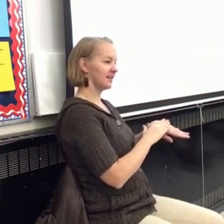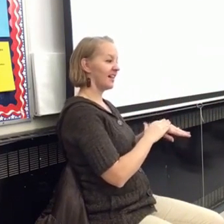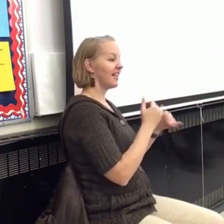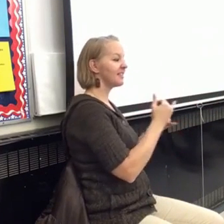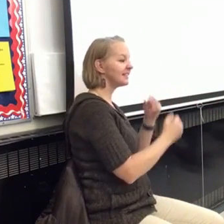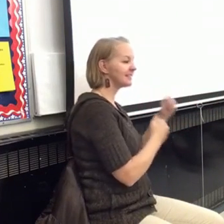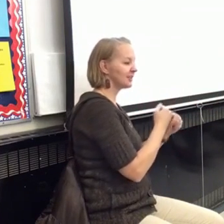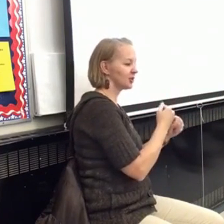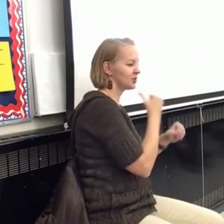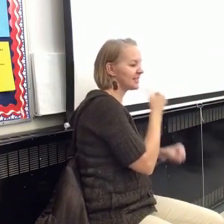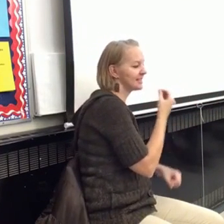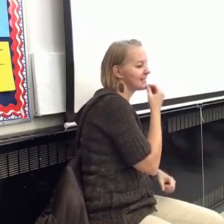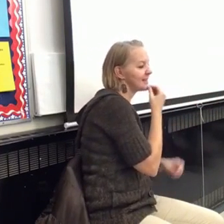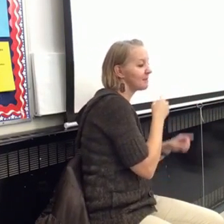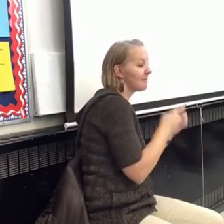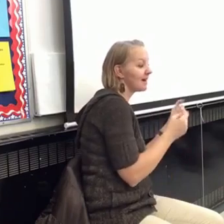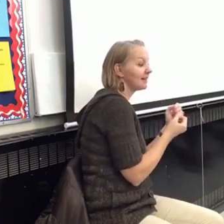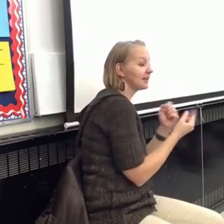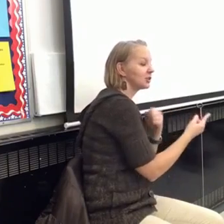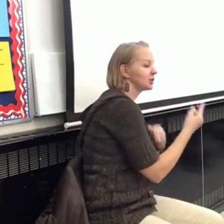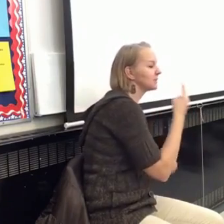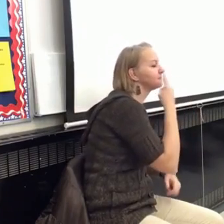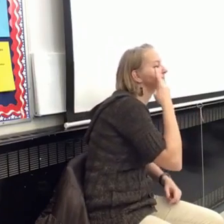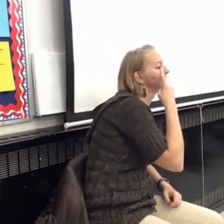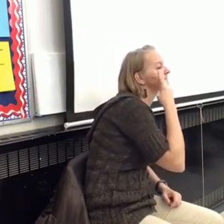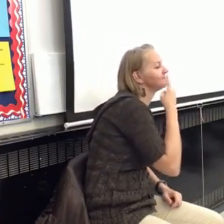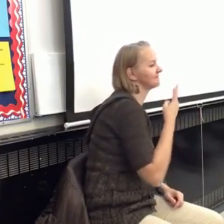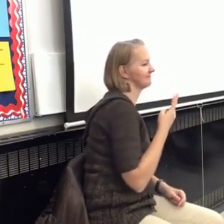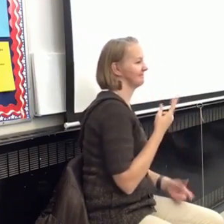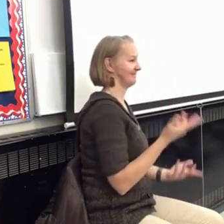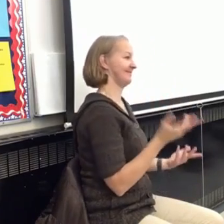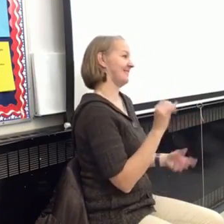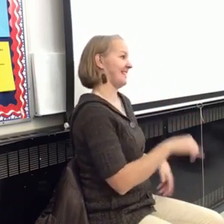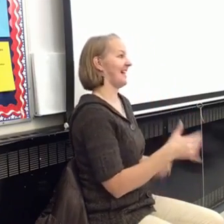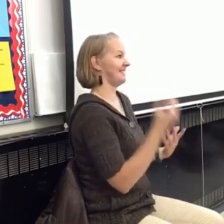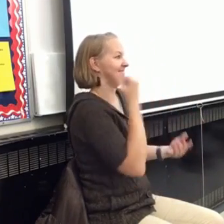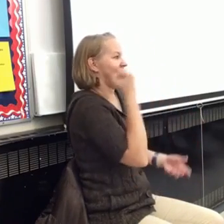this year, but if you're not careful, you get eaten next year kind of thing. Yeah.